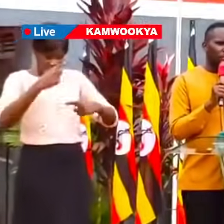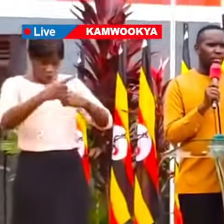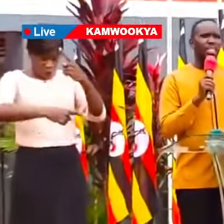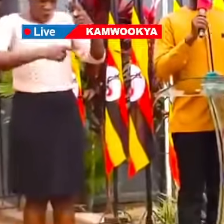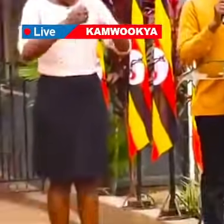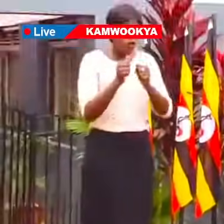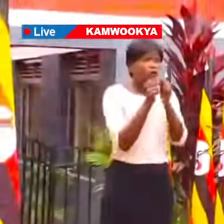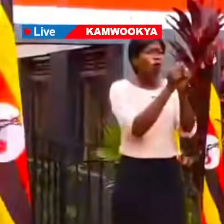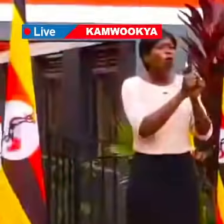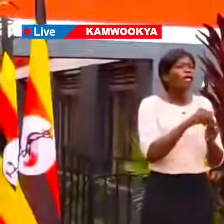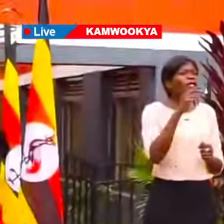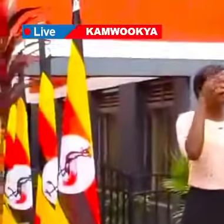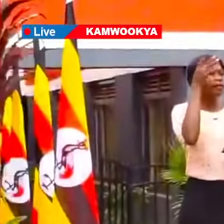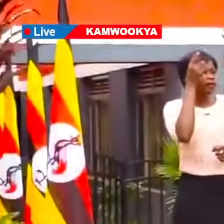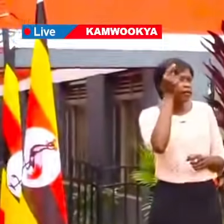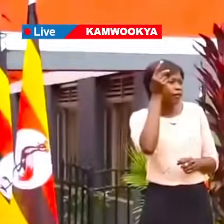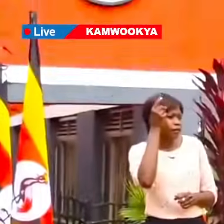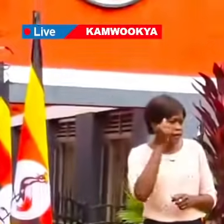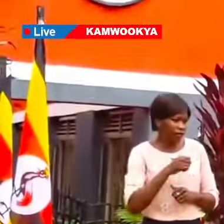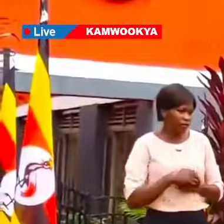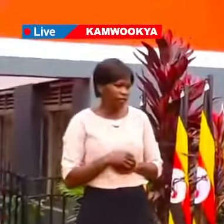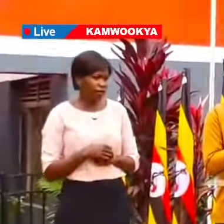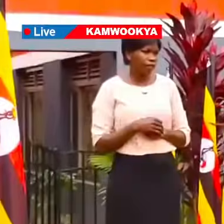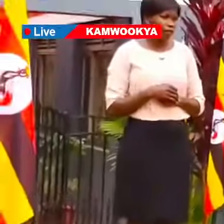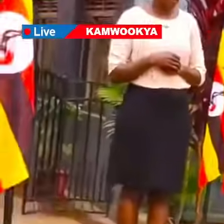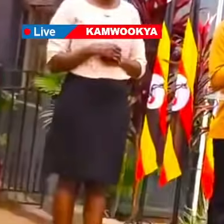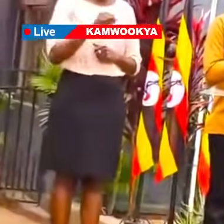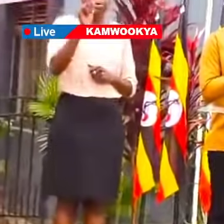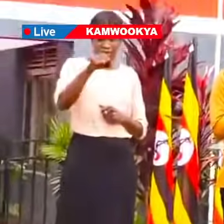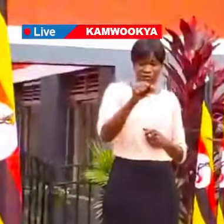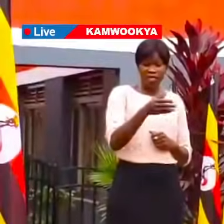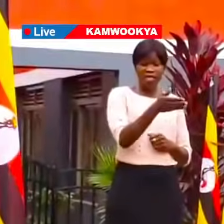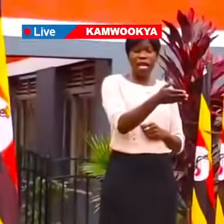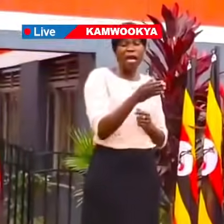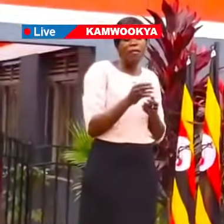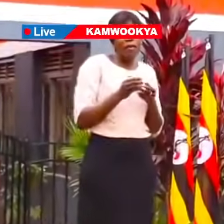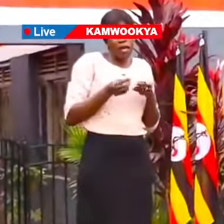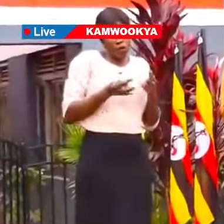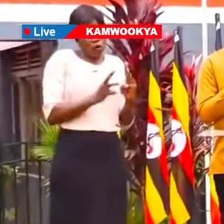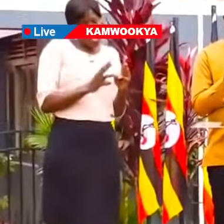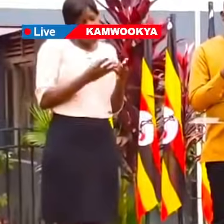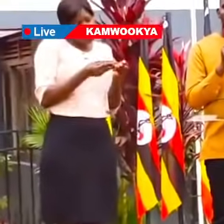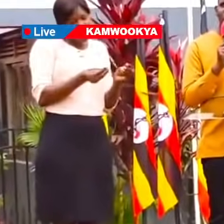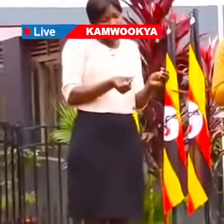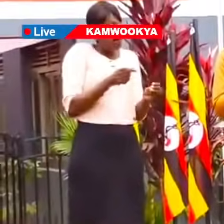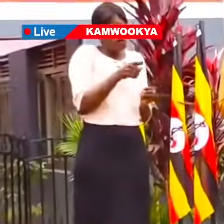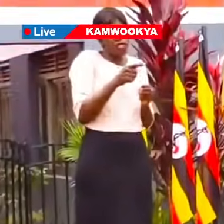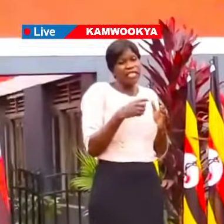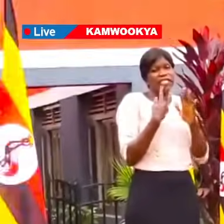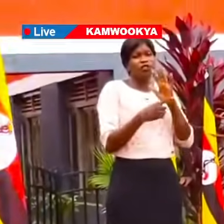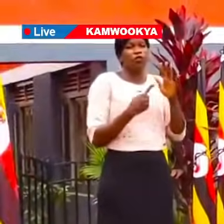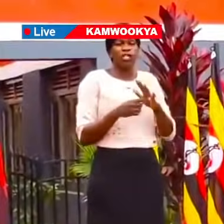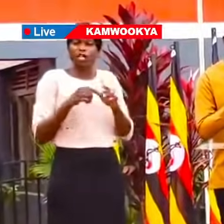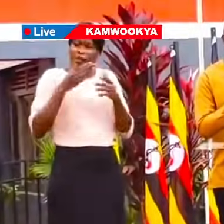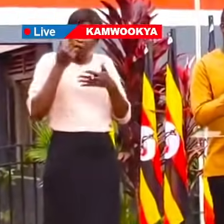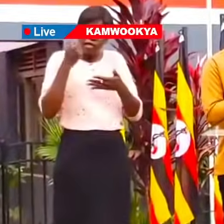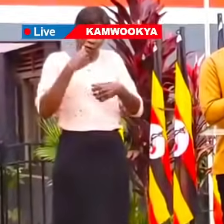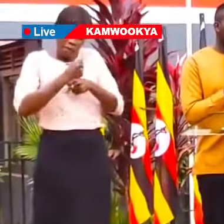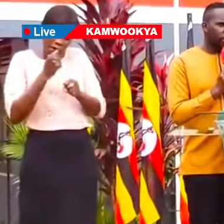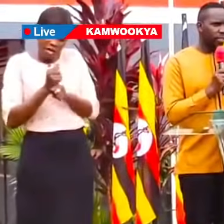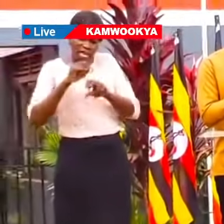we have said severally, there's remedies around this situation. Make investigations quick and